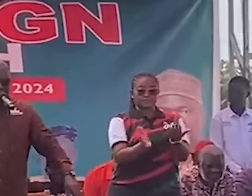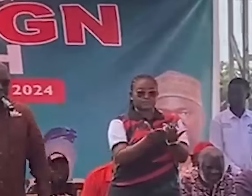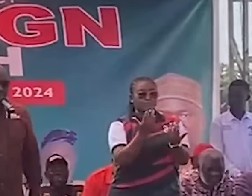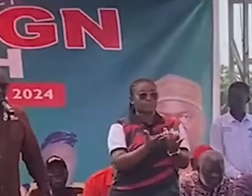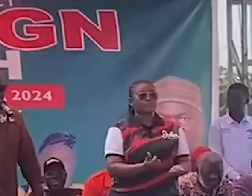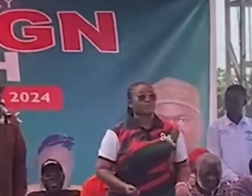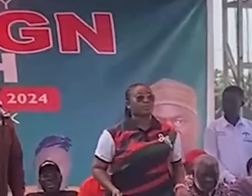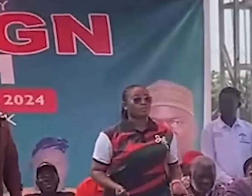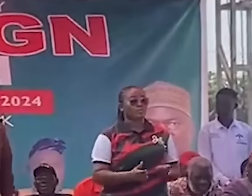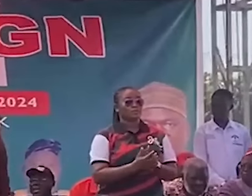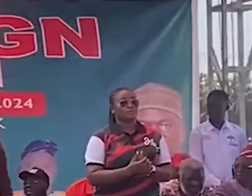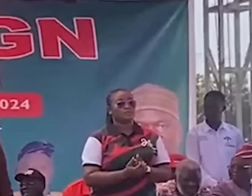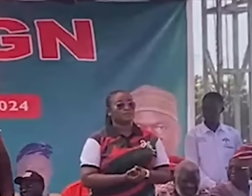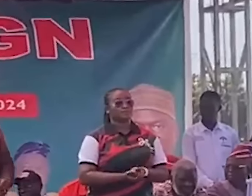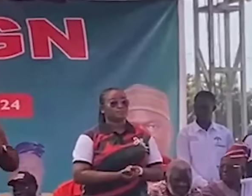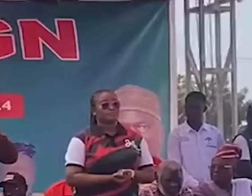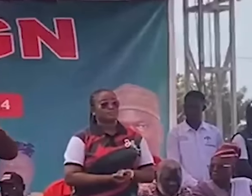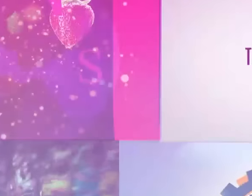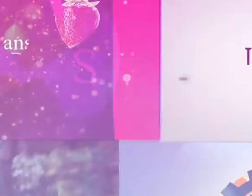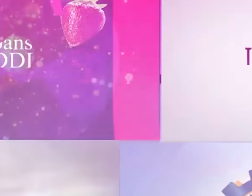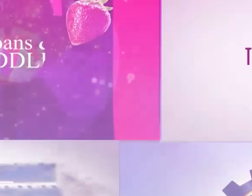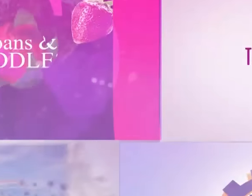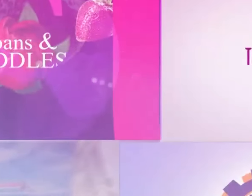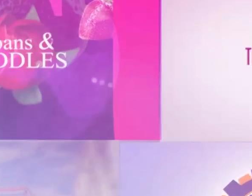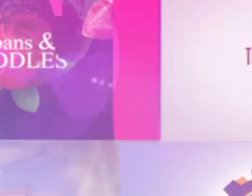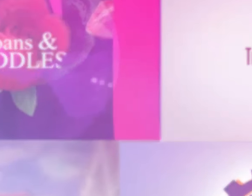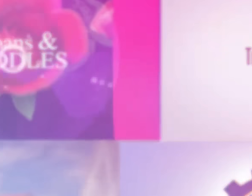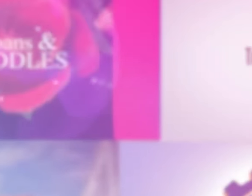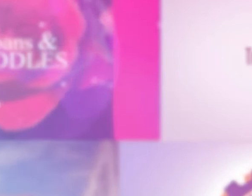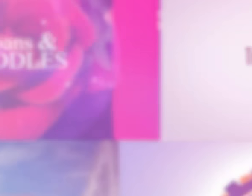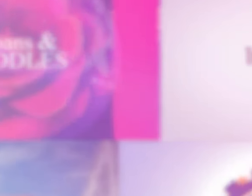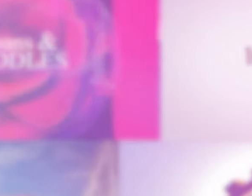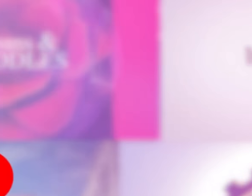Simple. Esu. Esa.